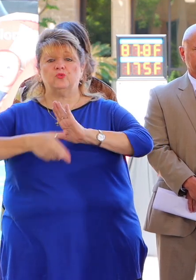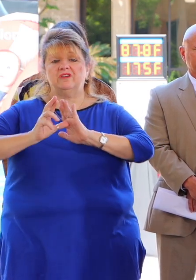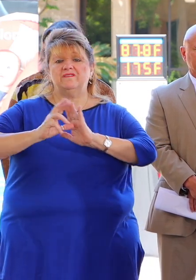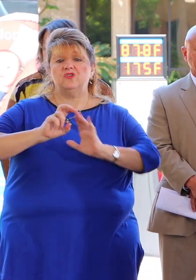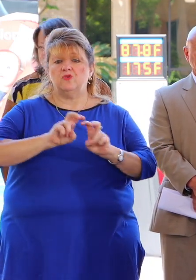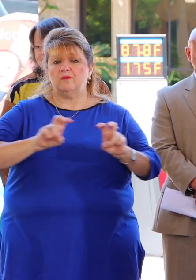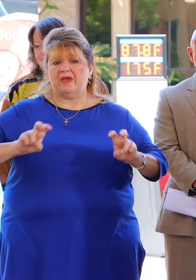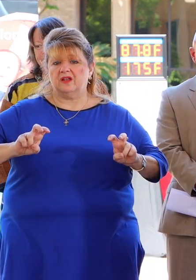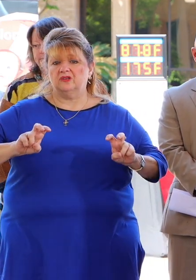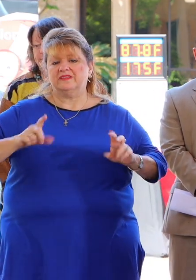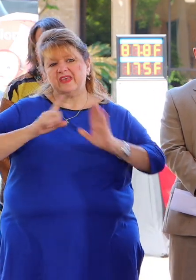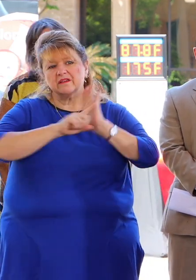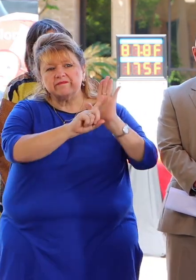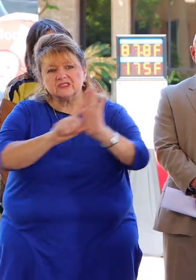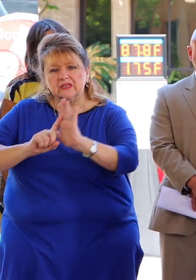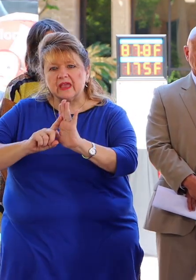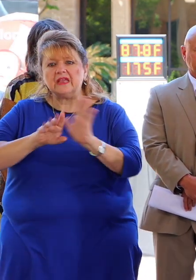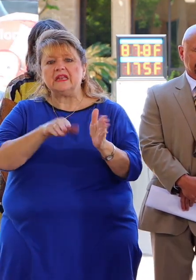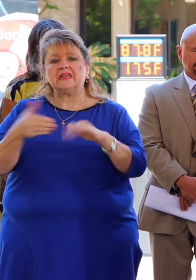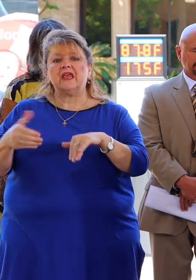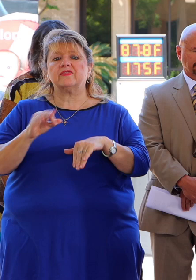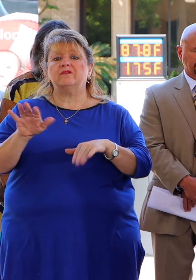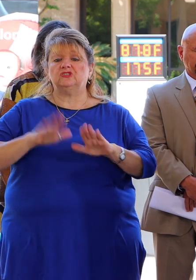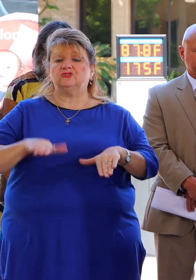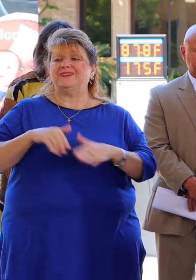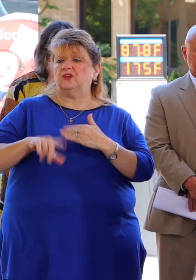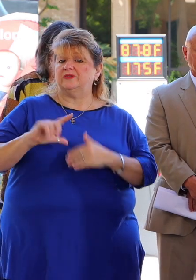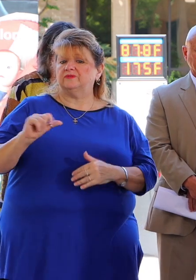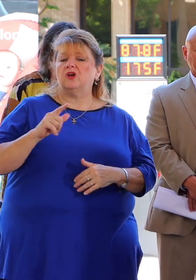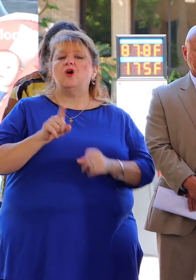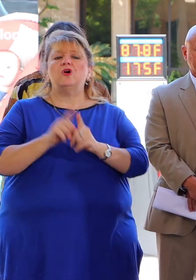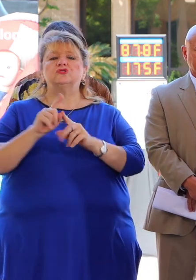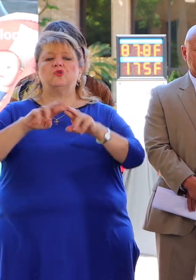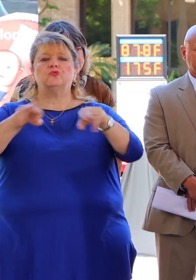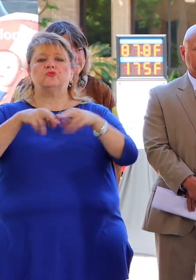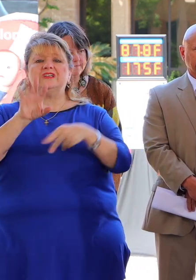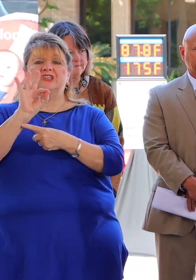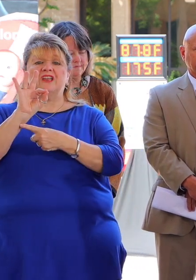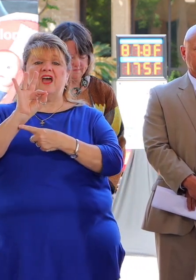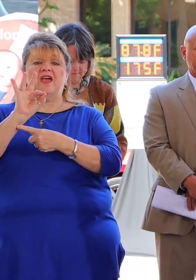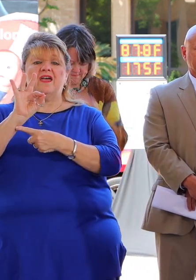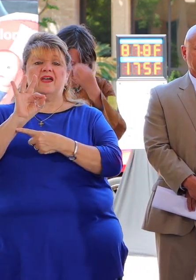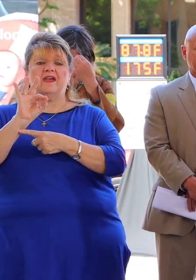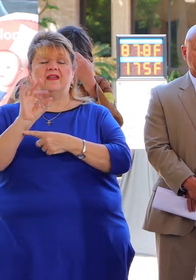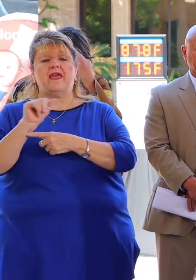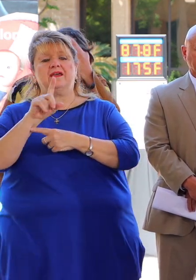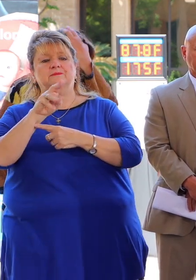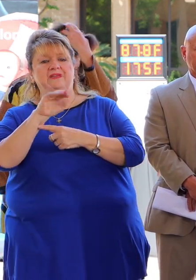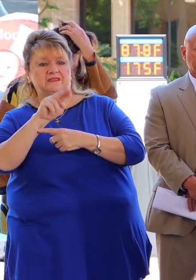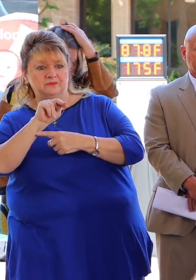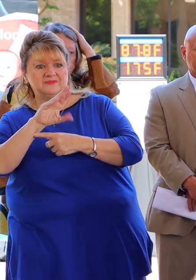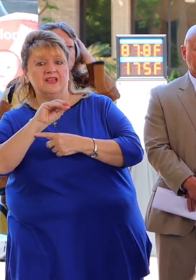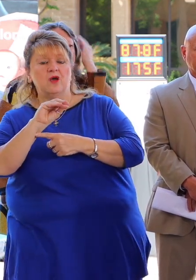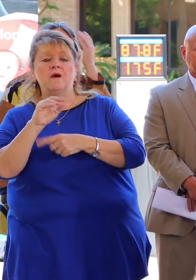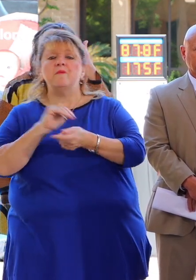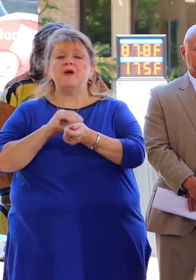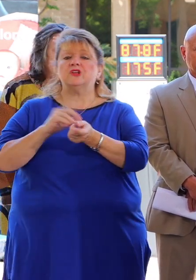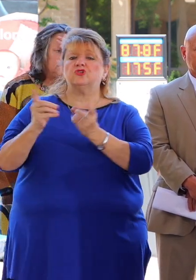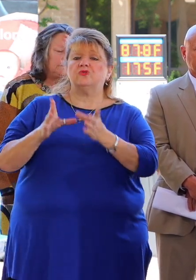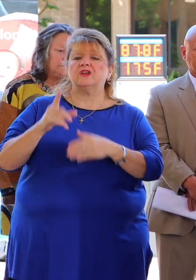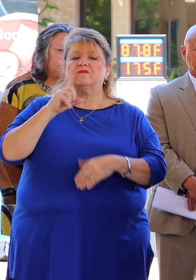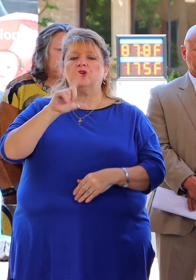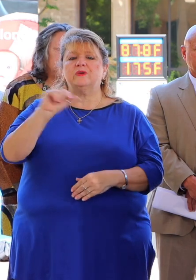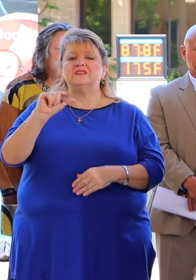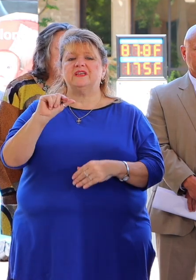in Louisiana. Dr. Lagarde also serves as Region 9 Administrator and Medical Director for the Louisiana Department